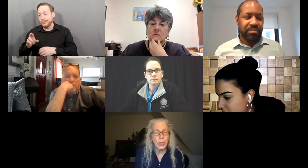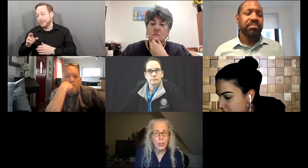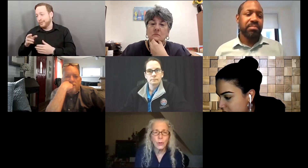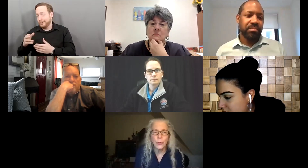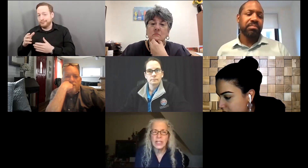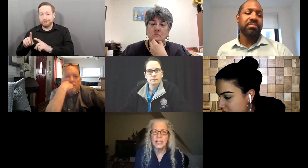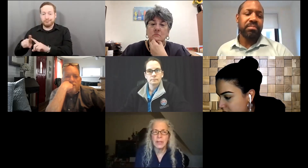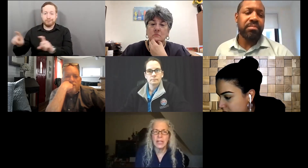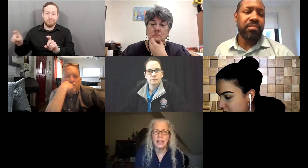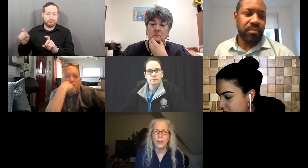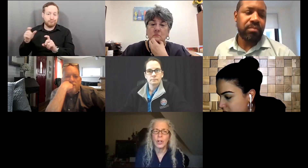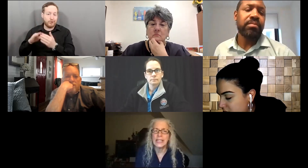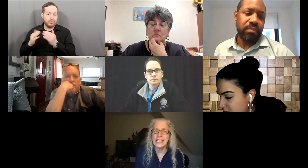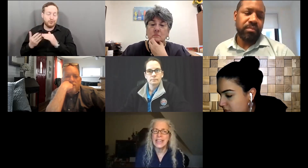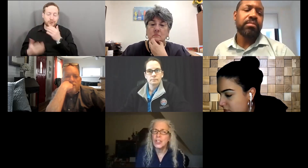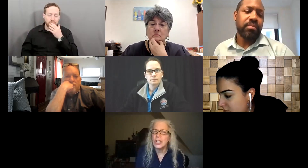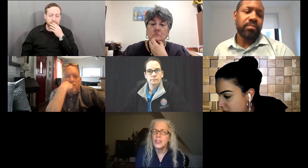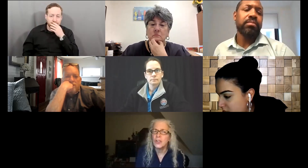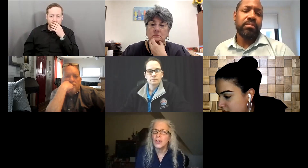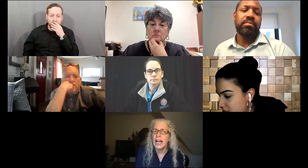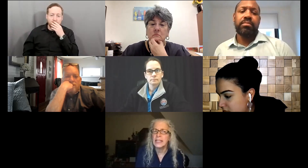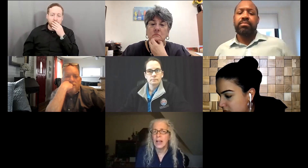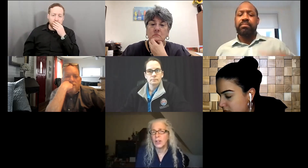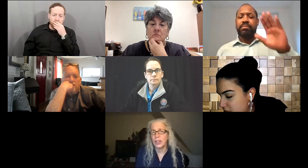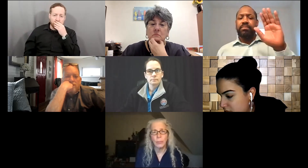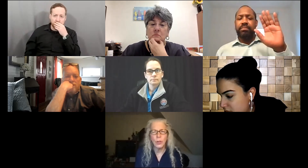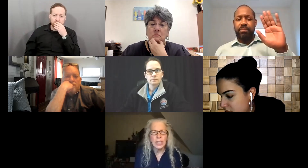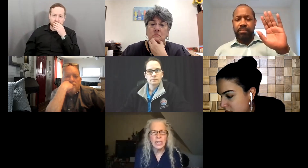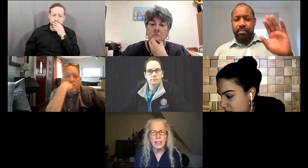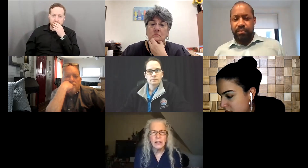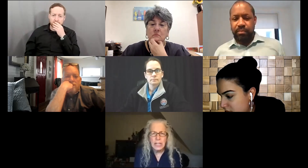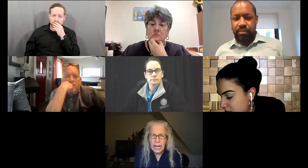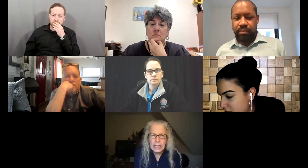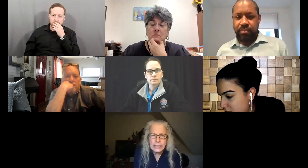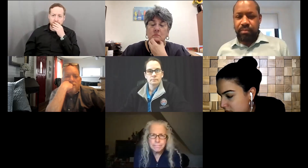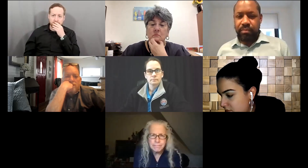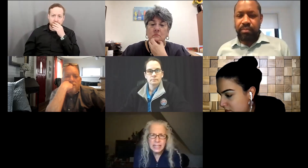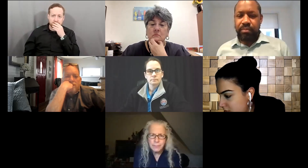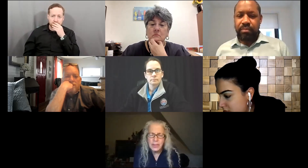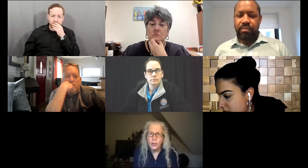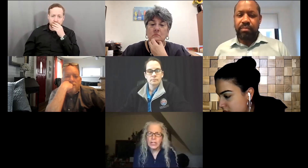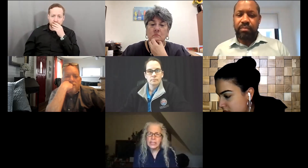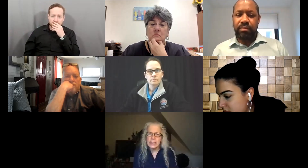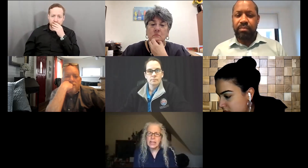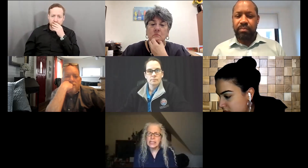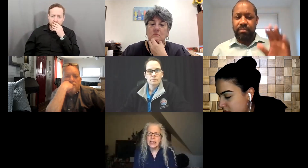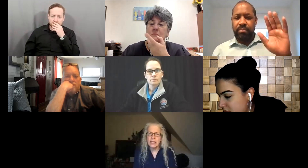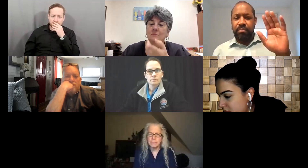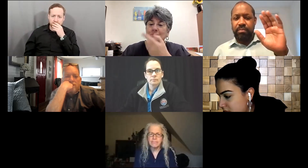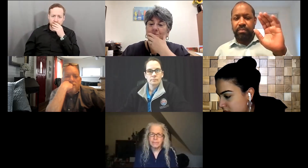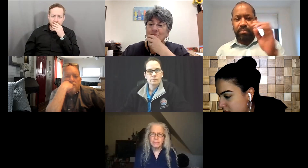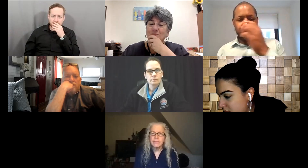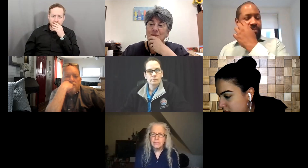We could go through the disability organizations or ask out in the community. Yeah, Ernest has got his